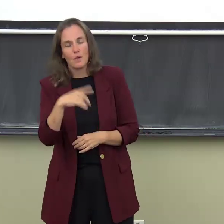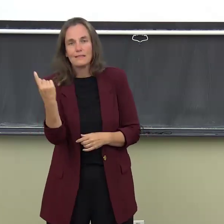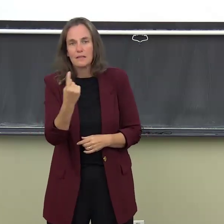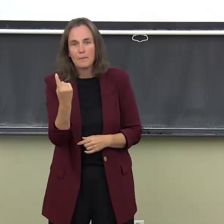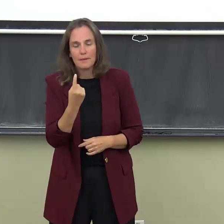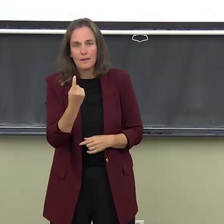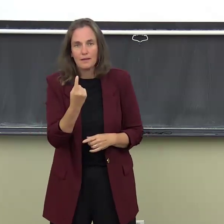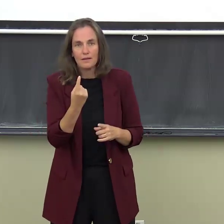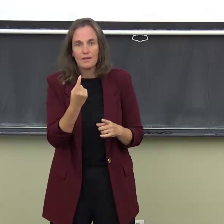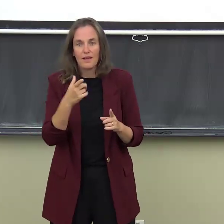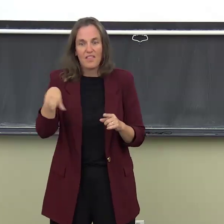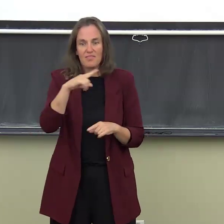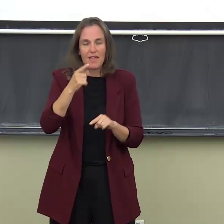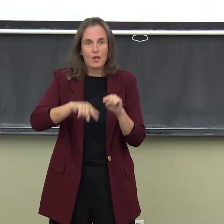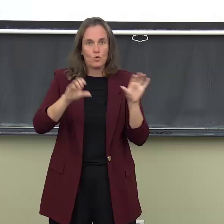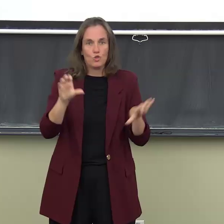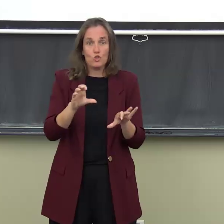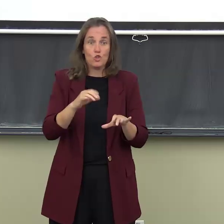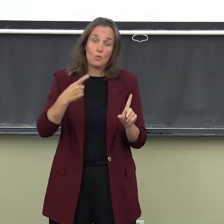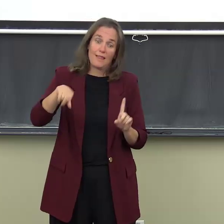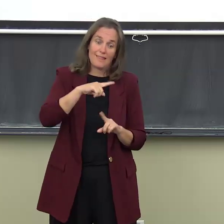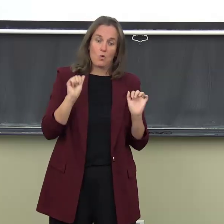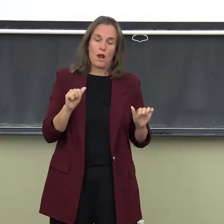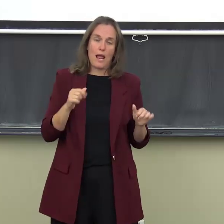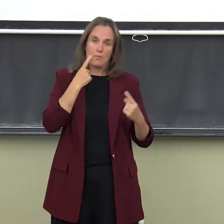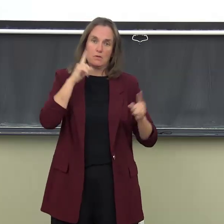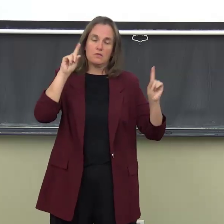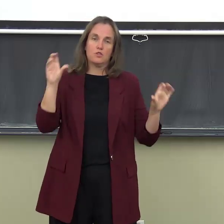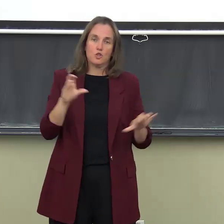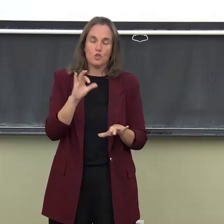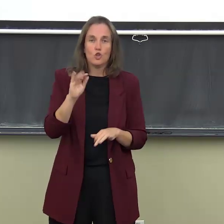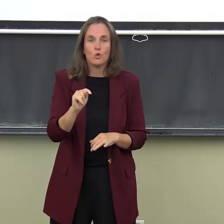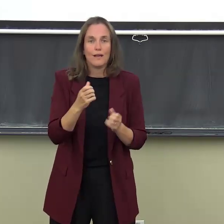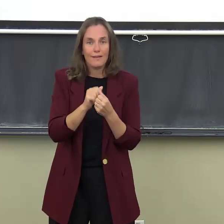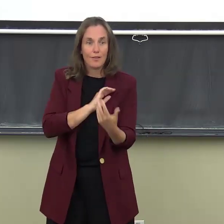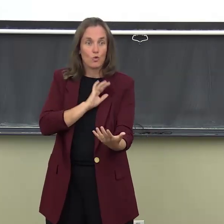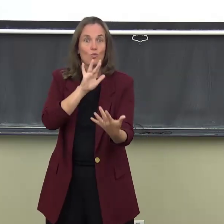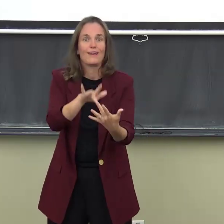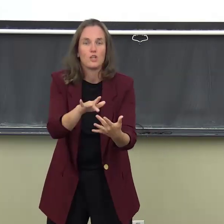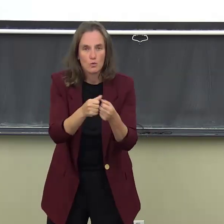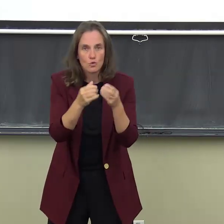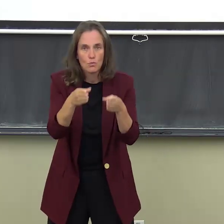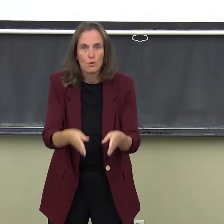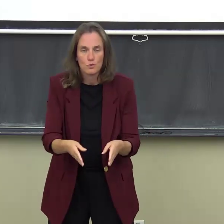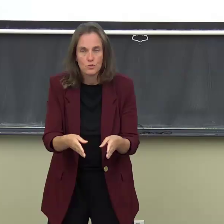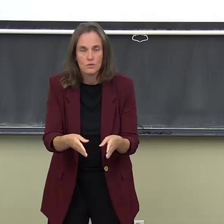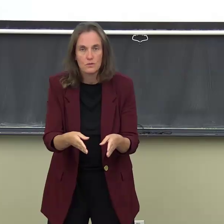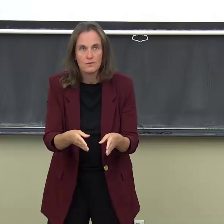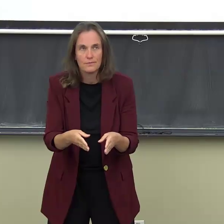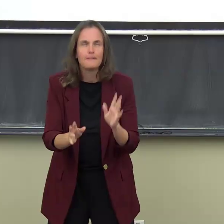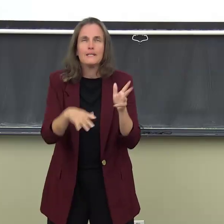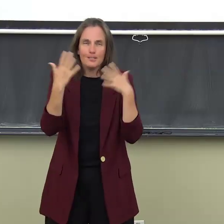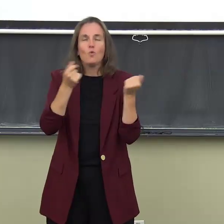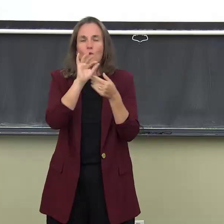they couldn't do, and they managed to do. It's like reach out to somebody that they. So all